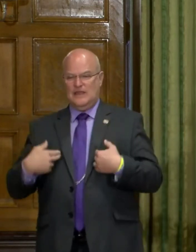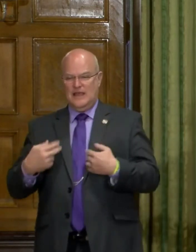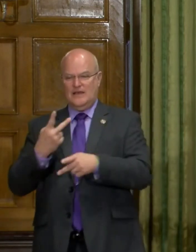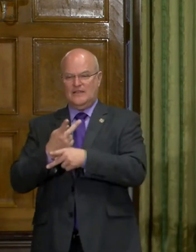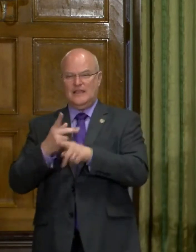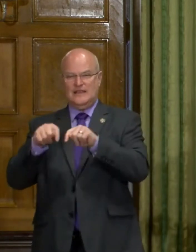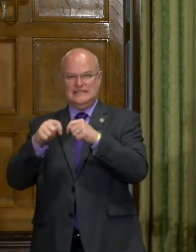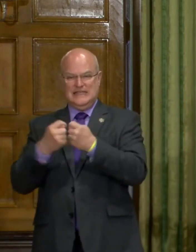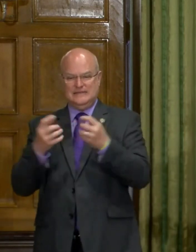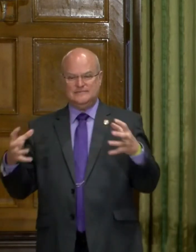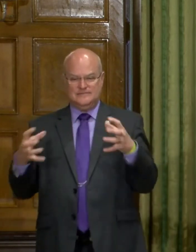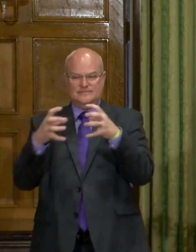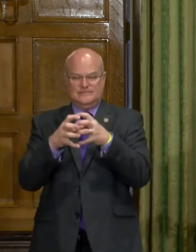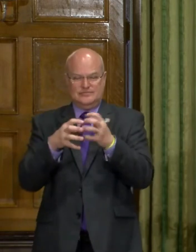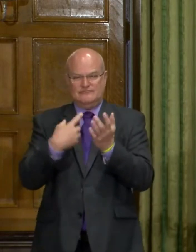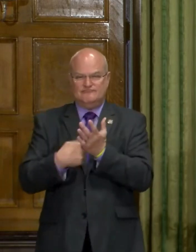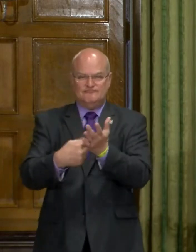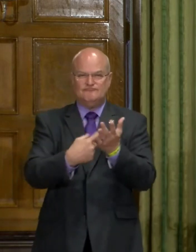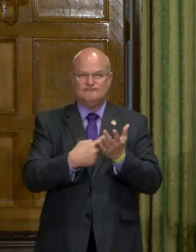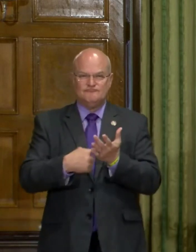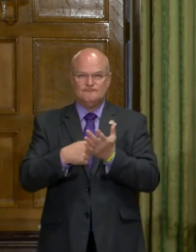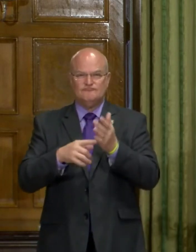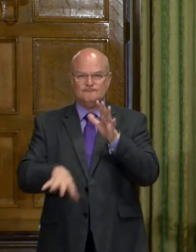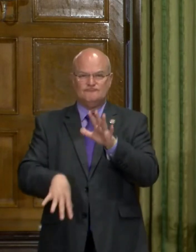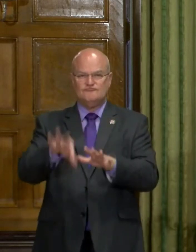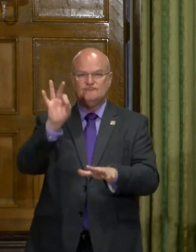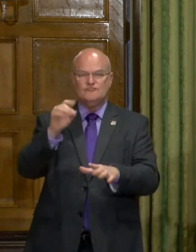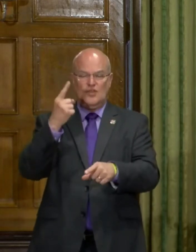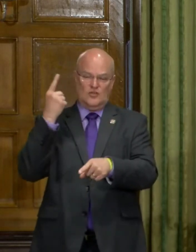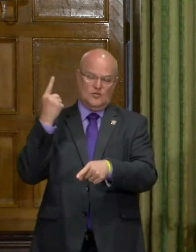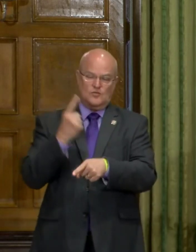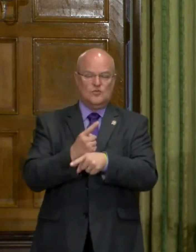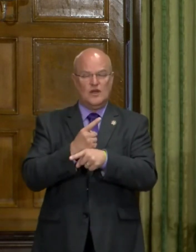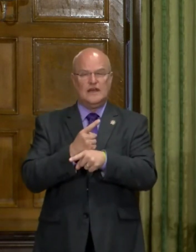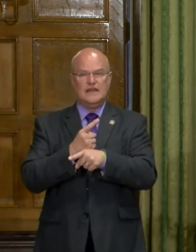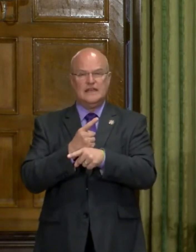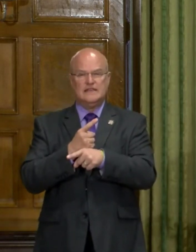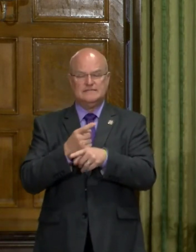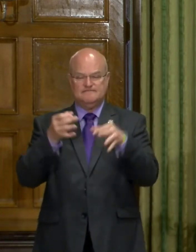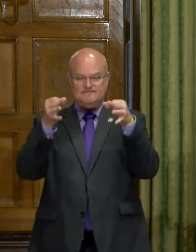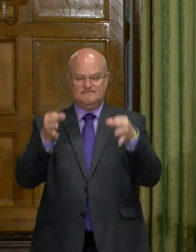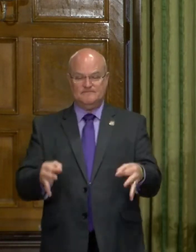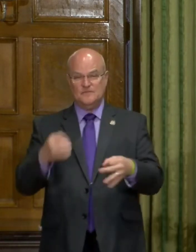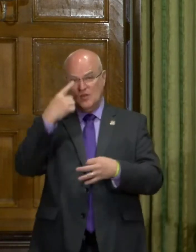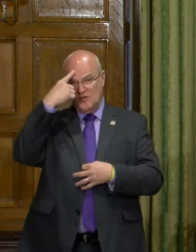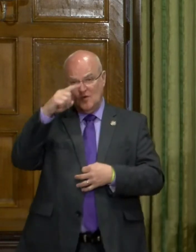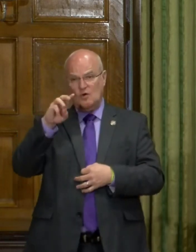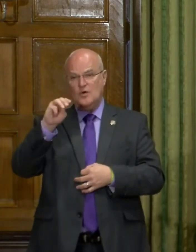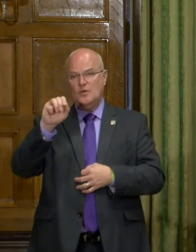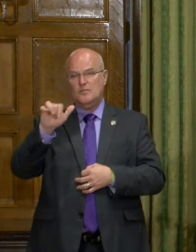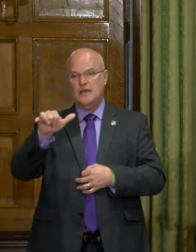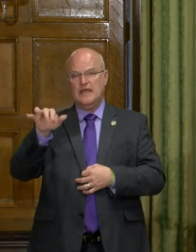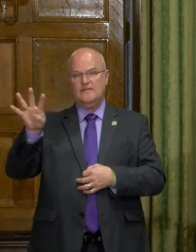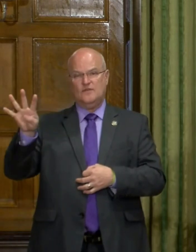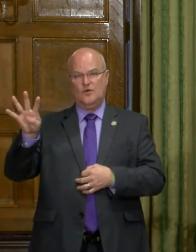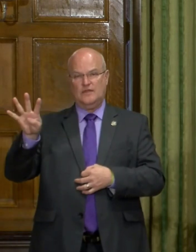healthcare team, and try to come up with the right judgment for May 4th.